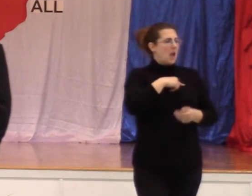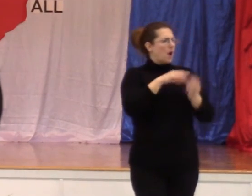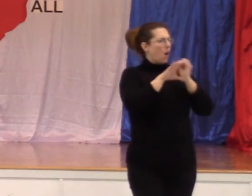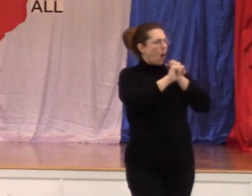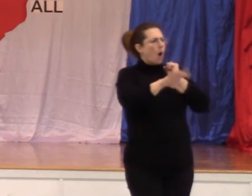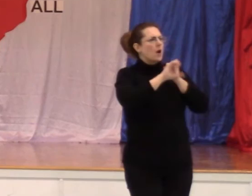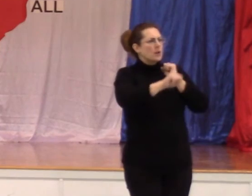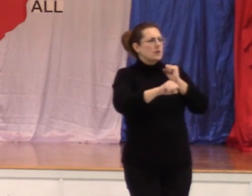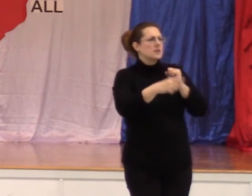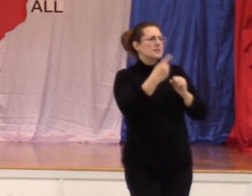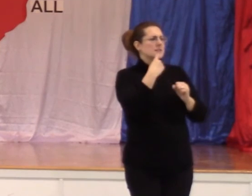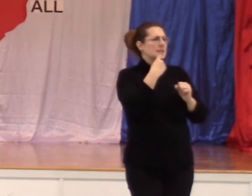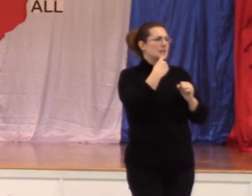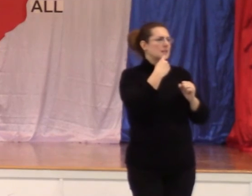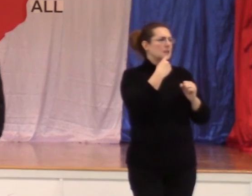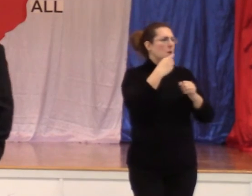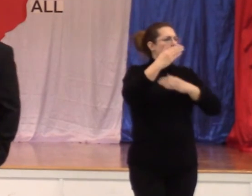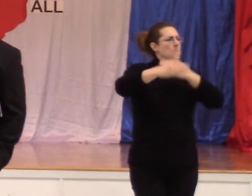articles that talk about toward a